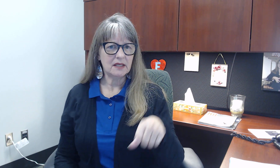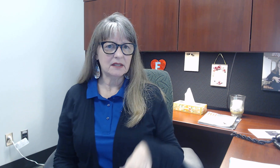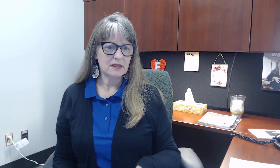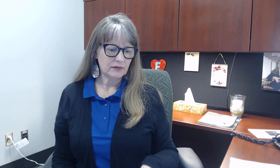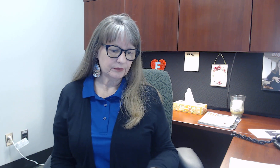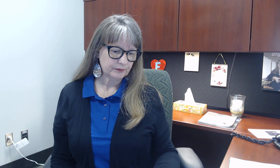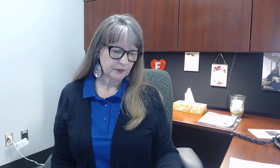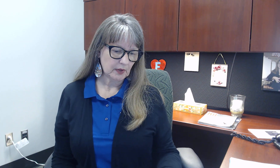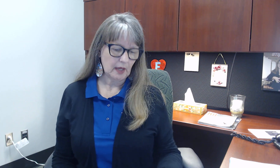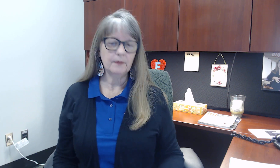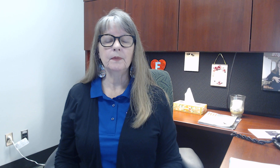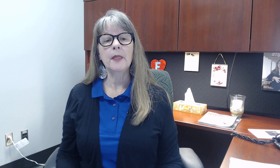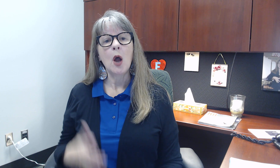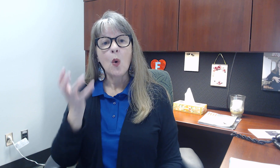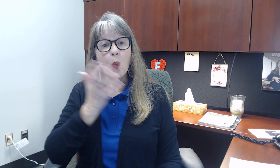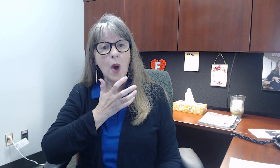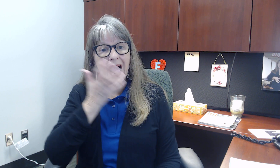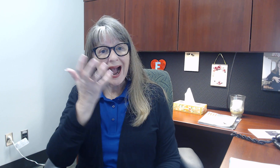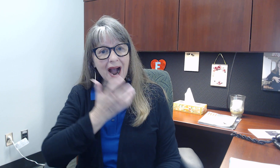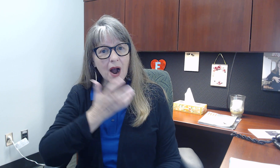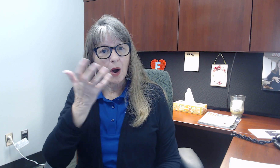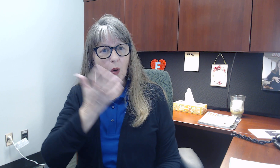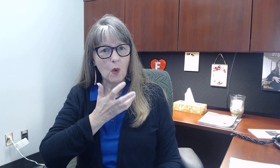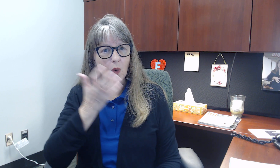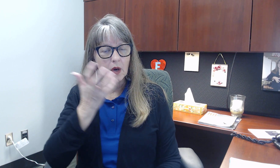Yes. Okay. Wow.